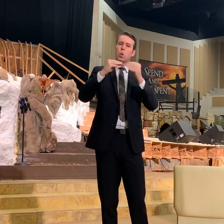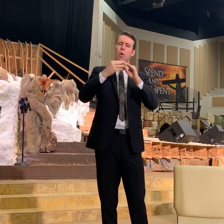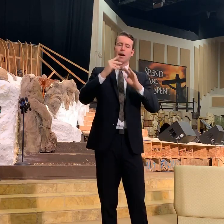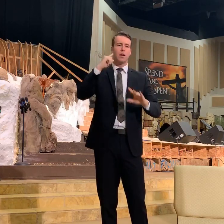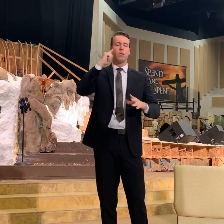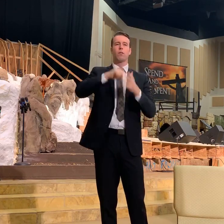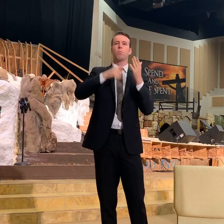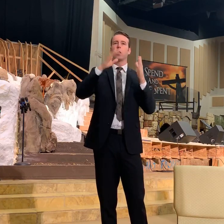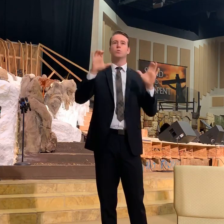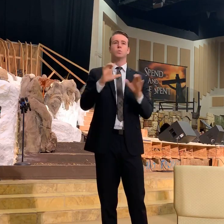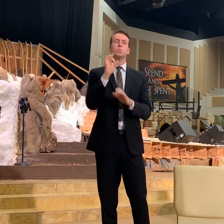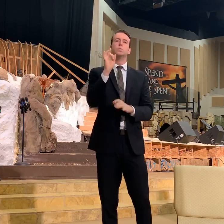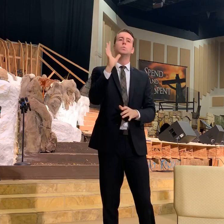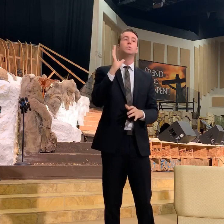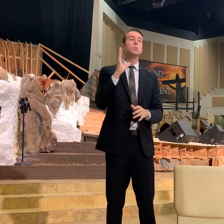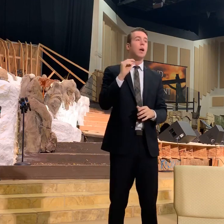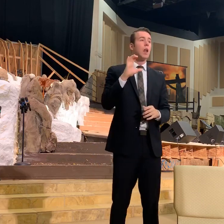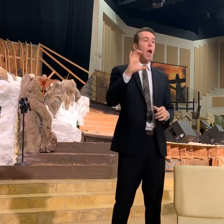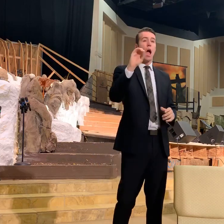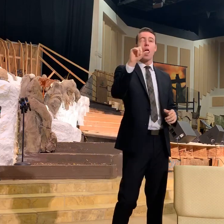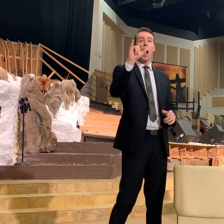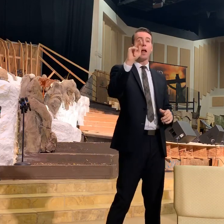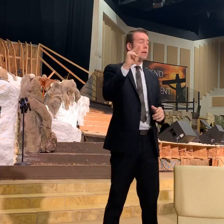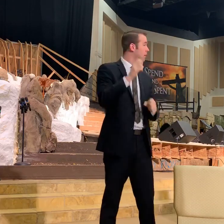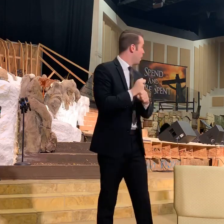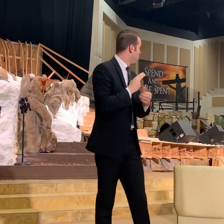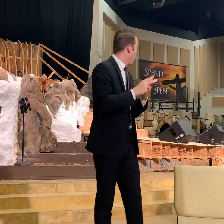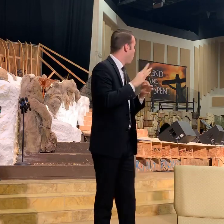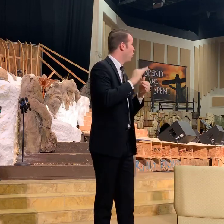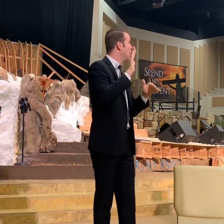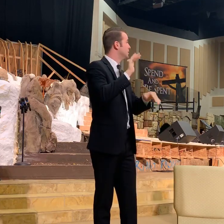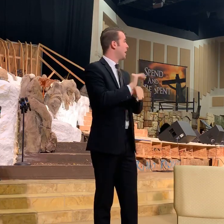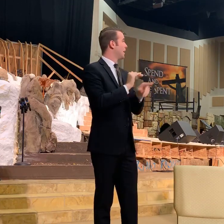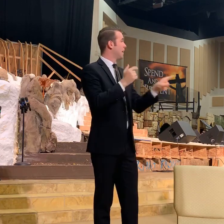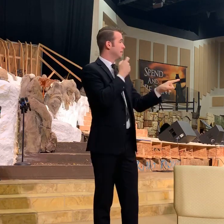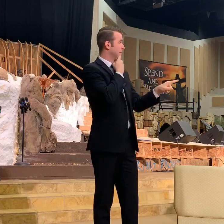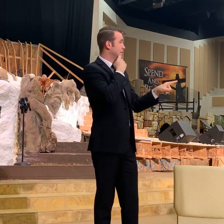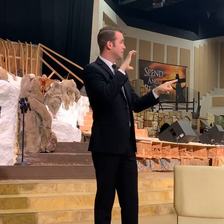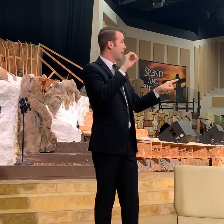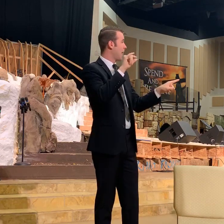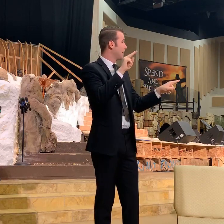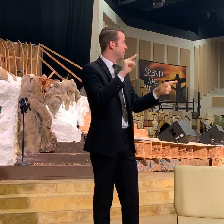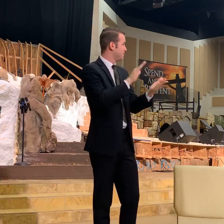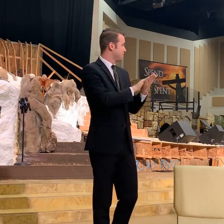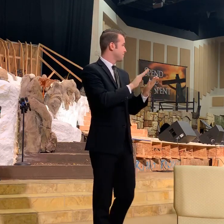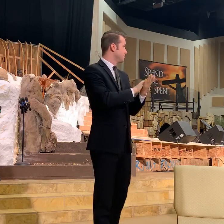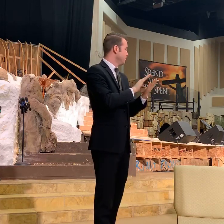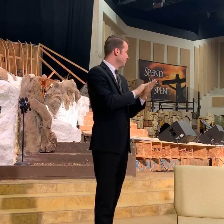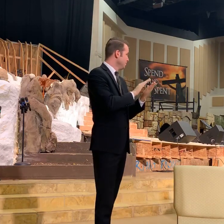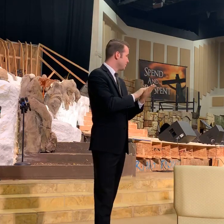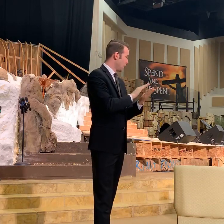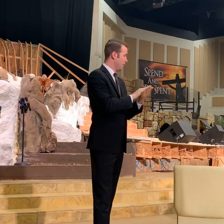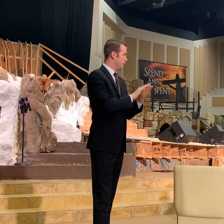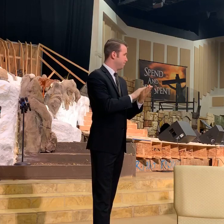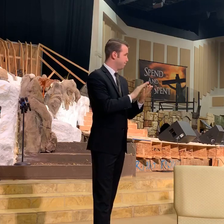done. And then Colin got the Holy Ghost last Sunday night. Give Colin a big hand. Amen.